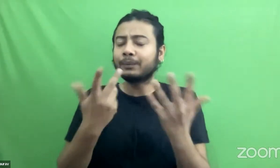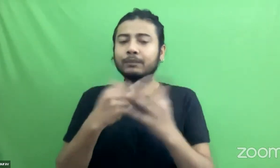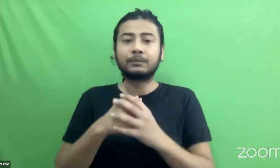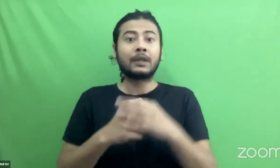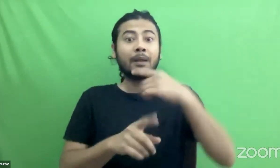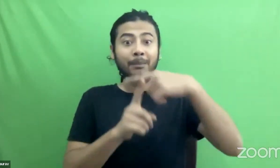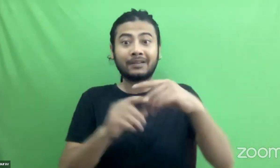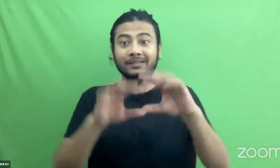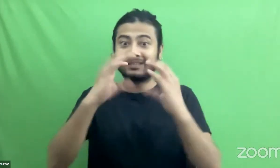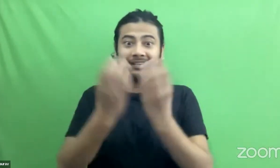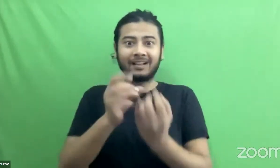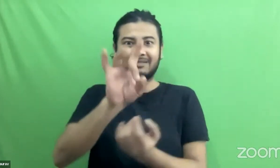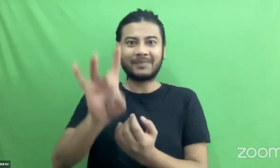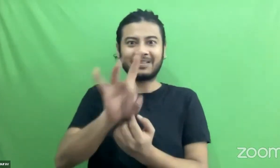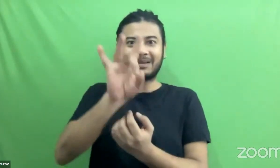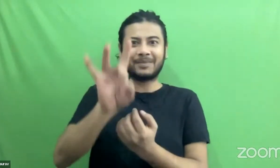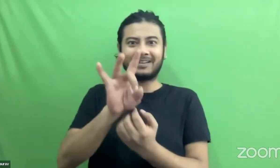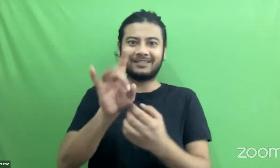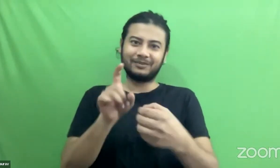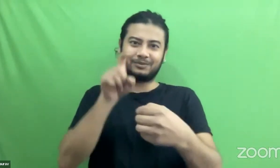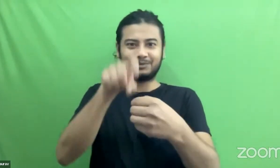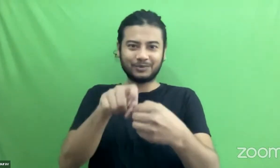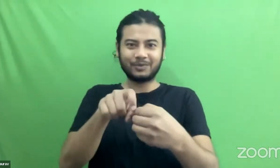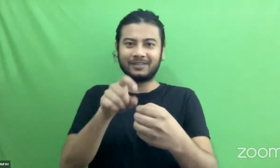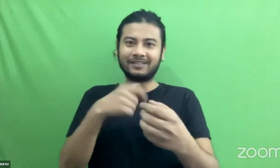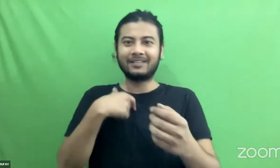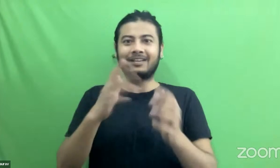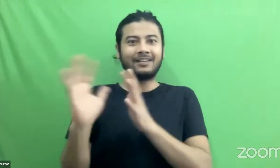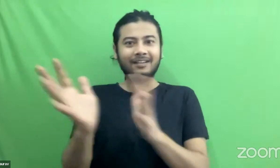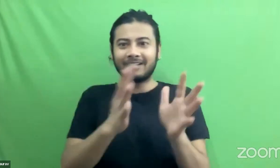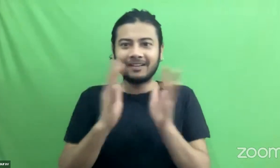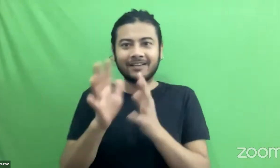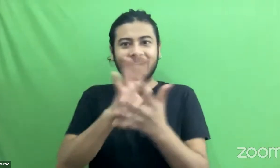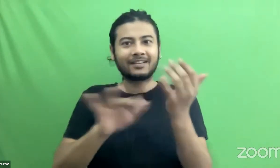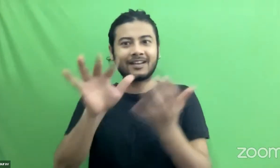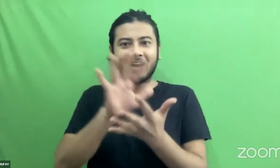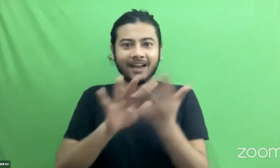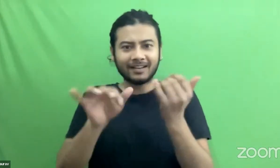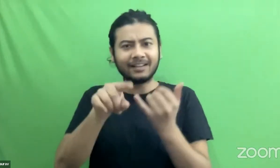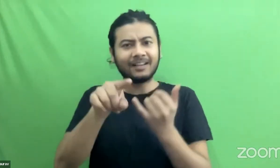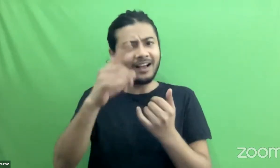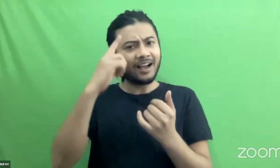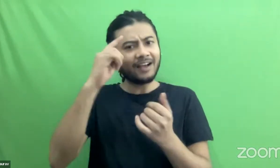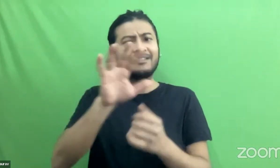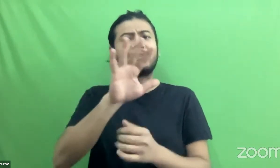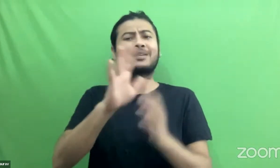So in the Pancho Tatwa, in the center, we have Chaitanya Mahaprabhu.